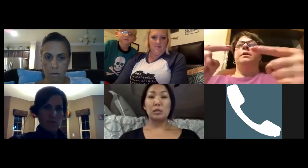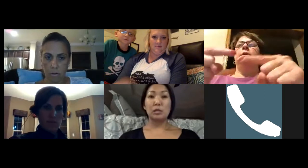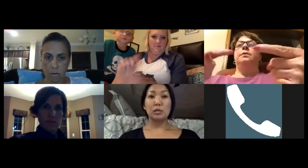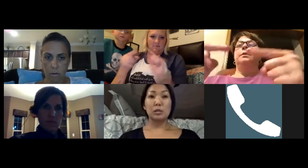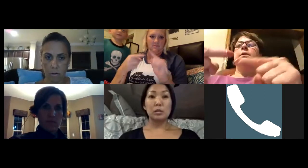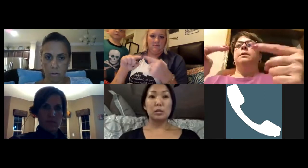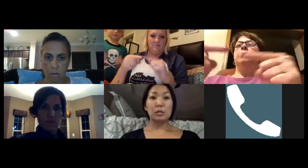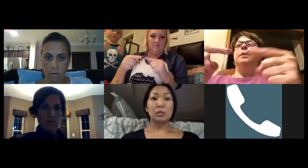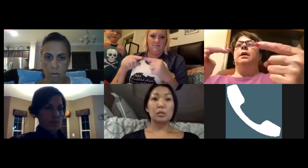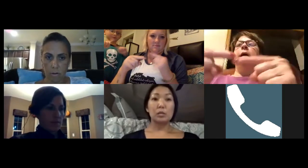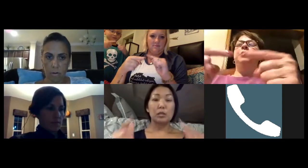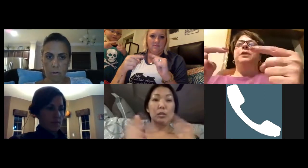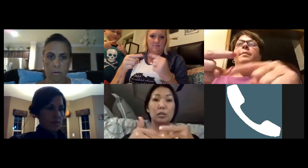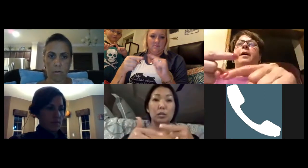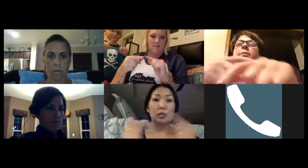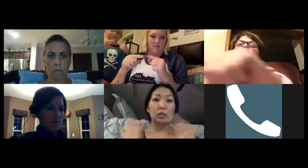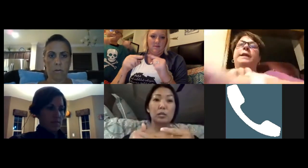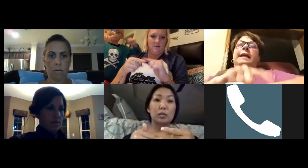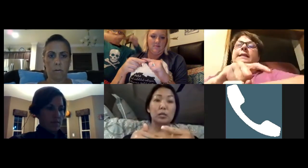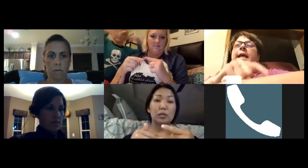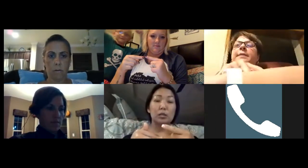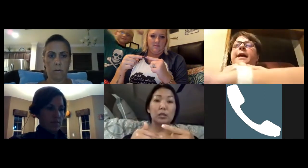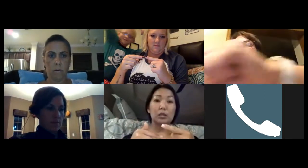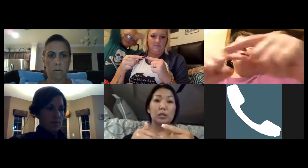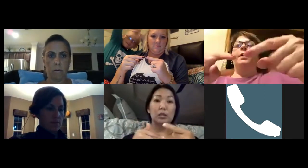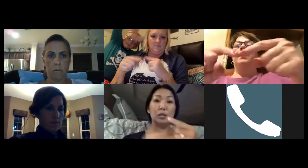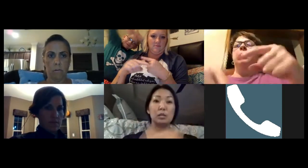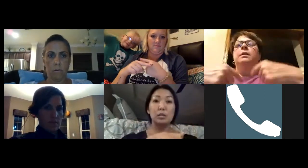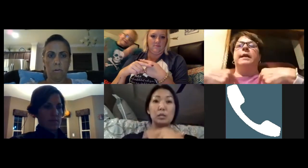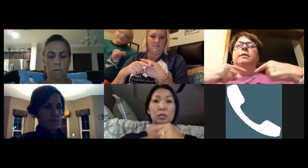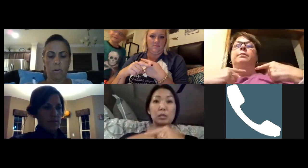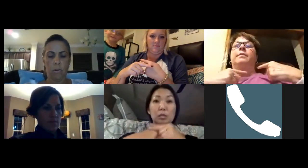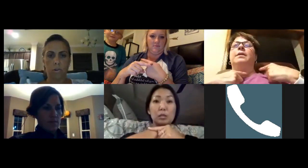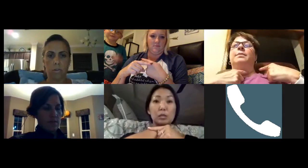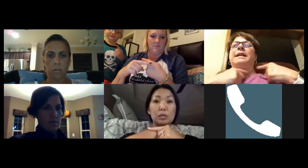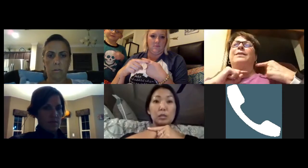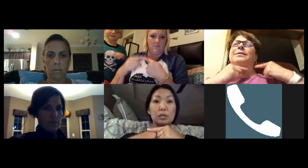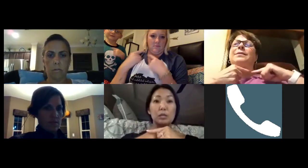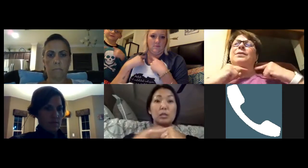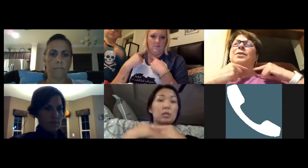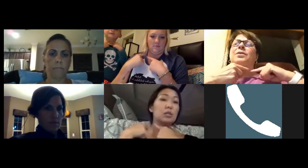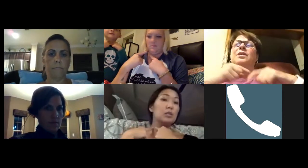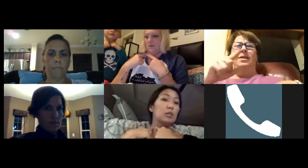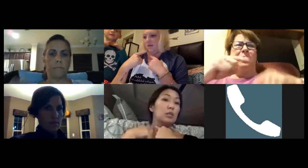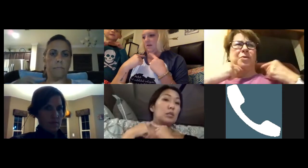hurt. And you can point that to any body part, like my neck. Oh, hurt. Are you